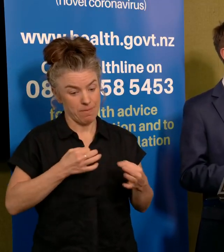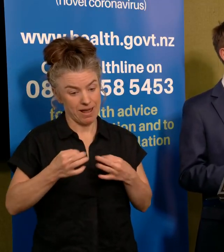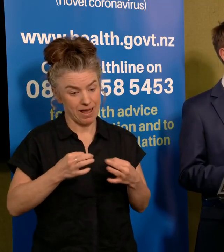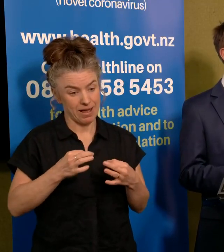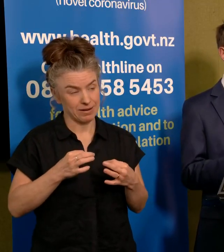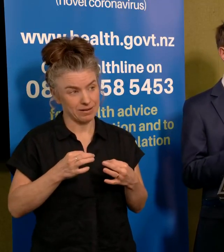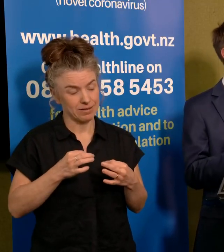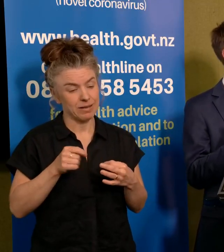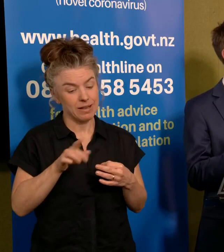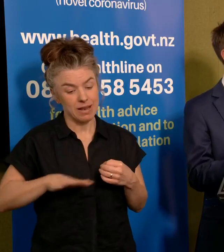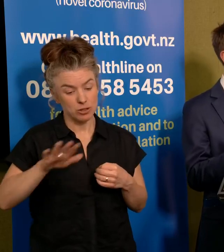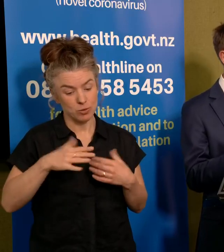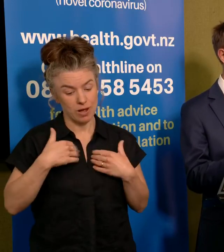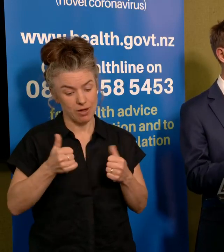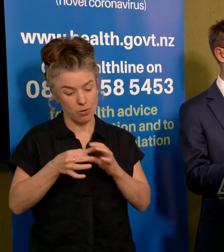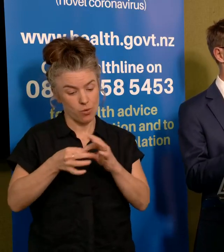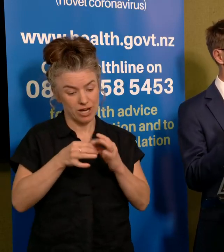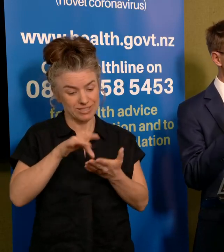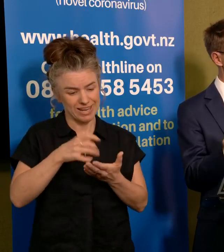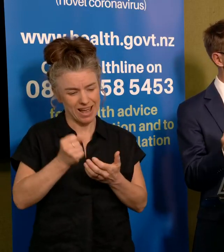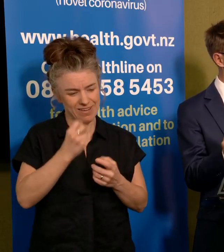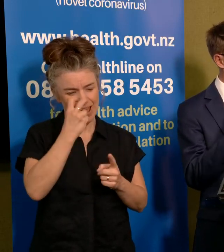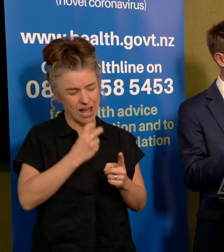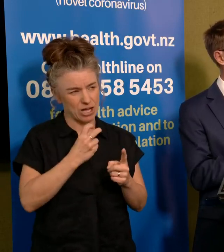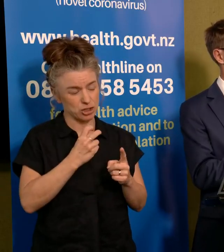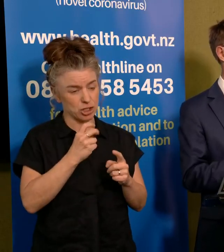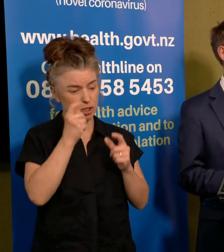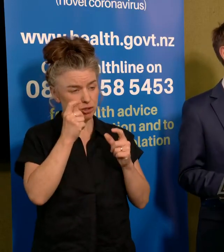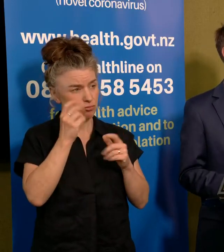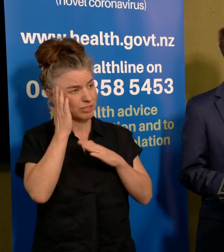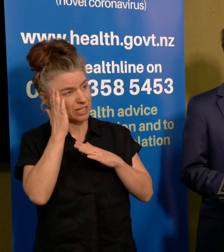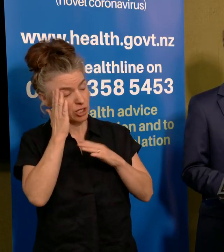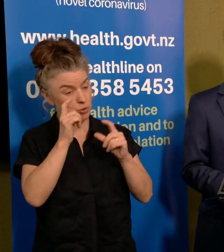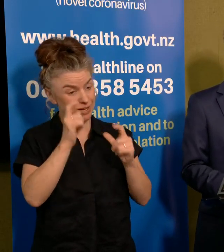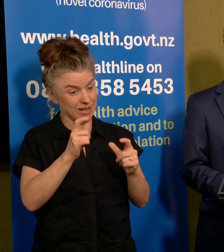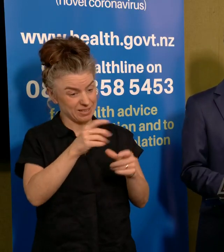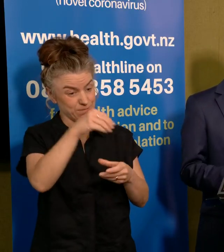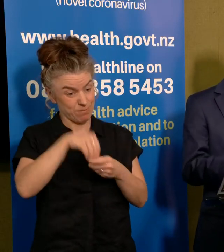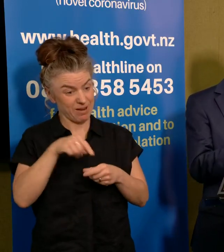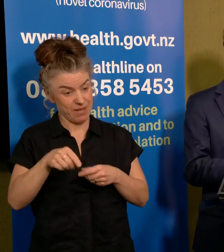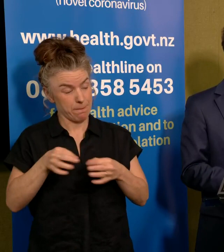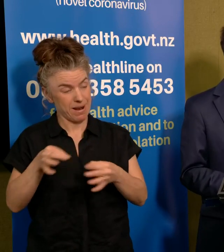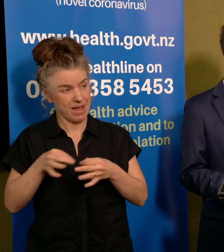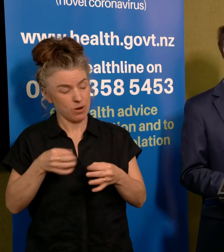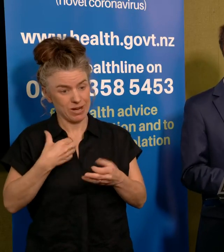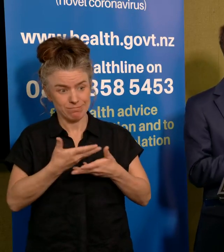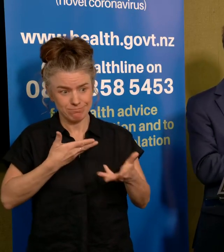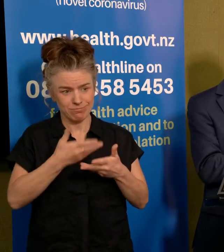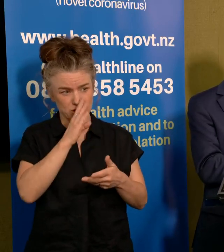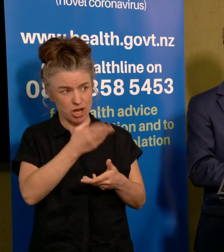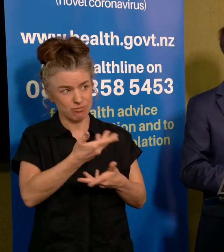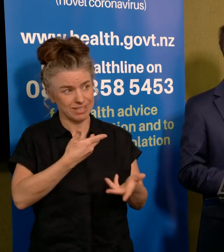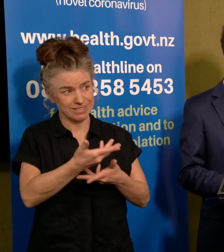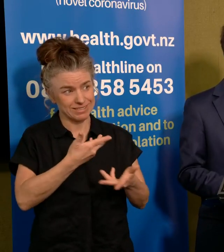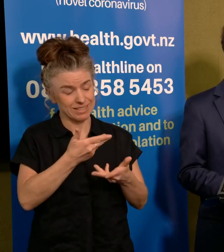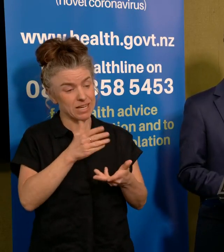Health Coordination Centre. We've got one of our aged residential care team members here as part of that planning, and we're talking with them directly at a